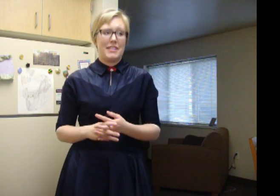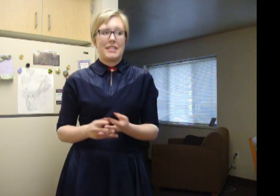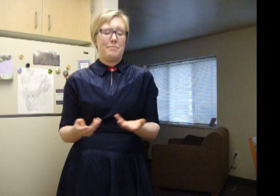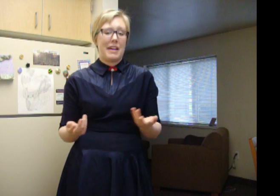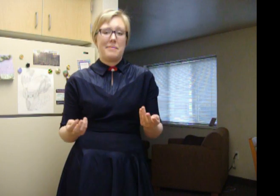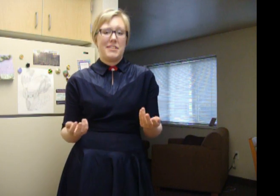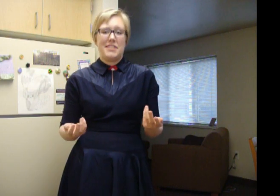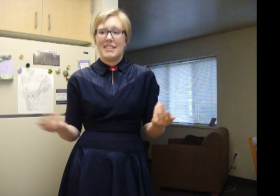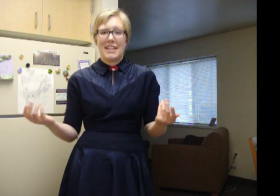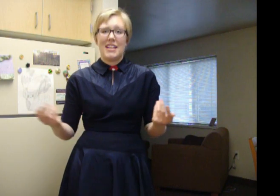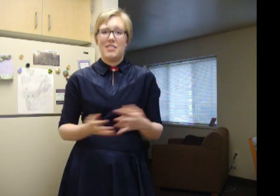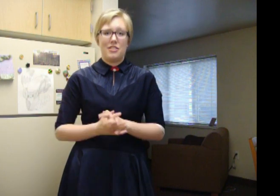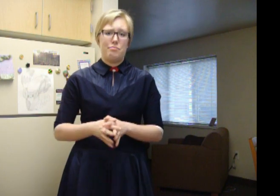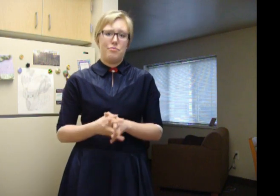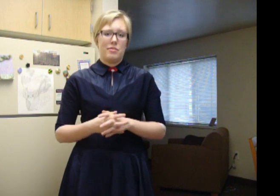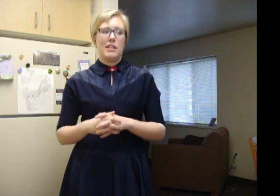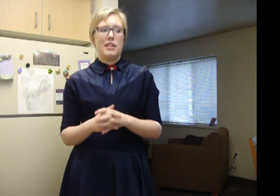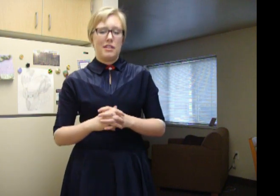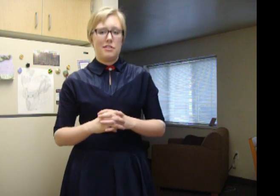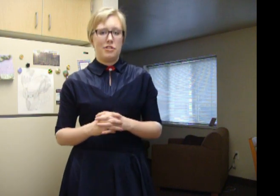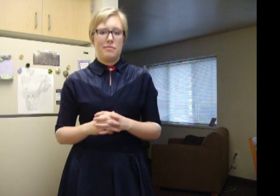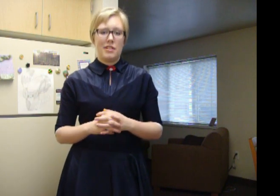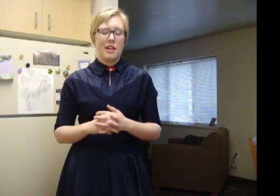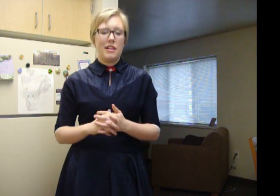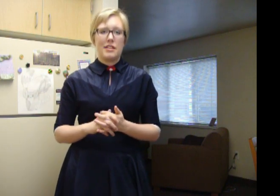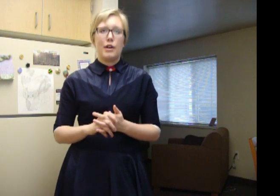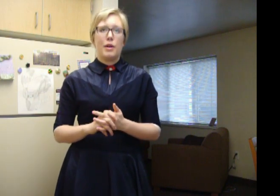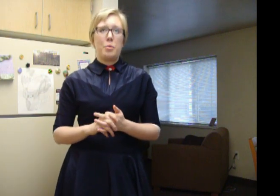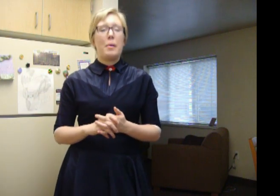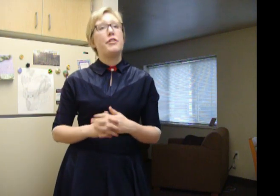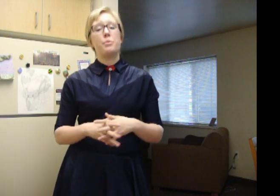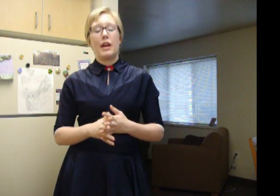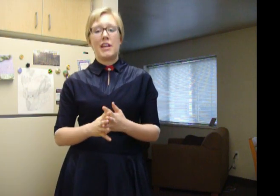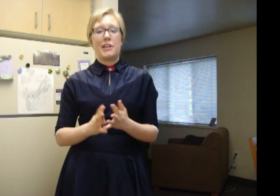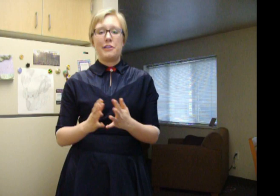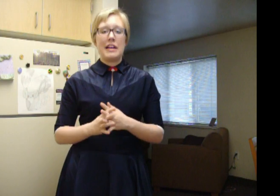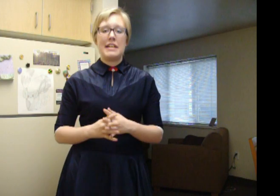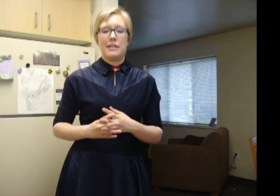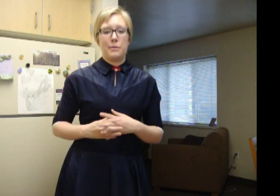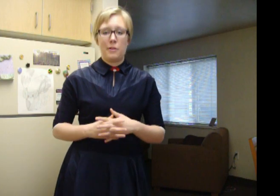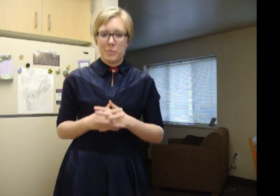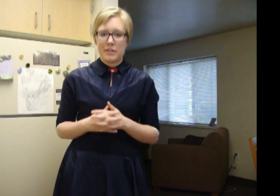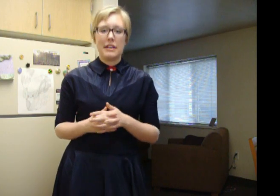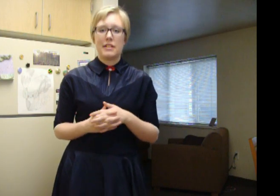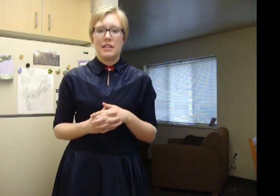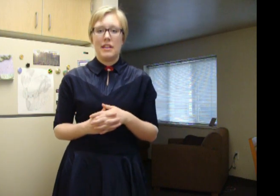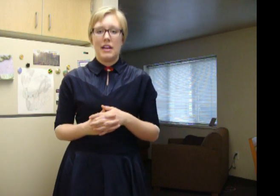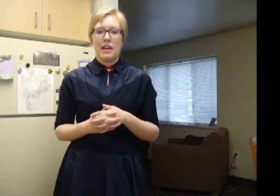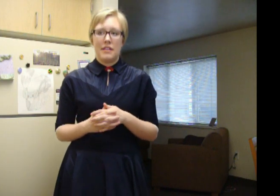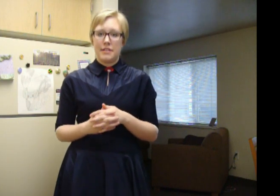in my opinion, she's kind of a not perpetuating good ideas within her music. And that is